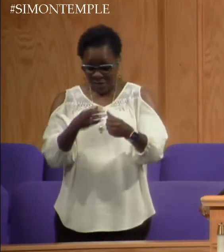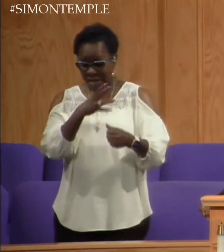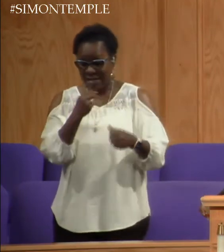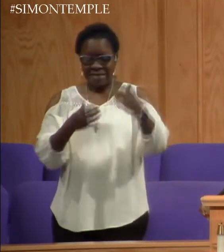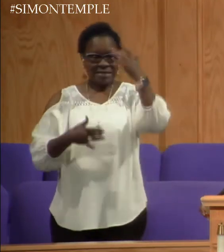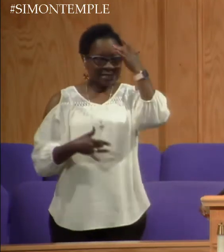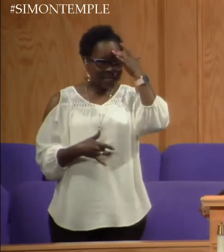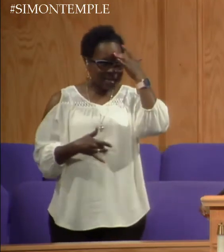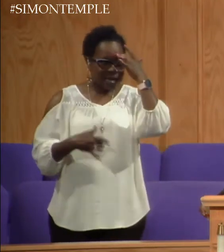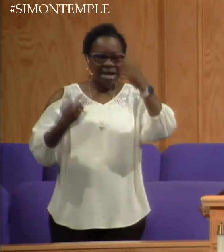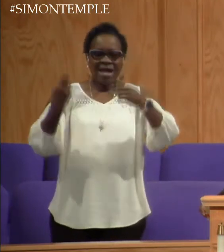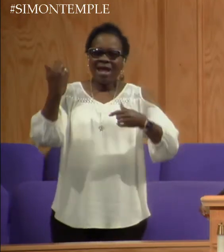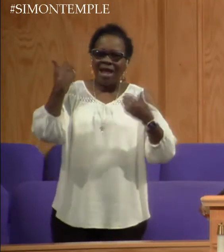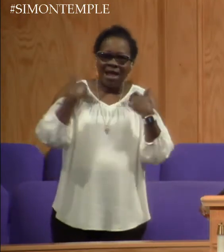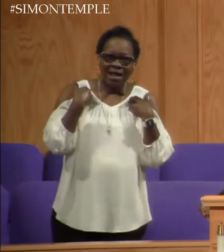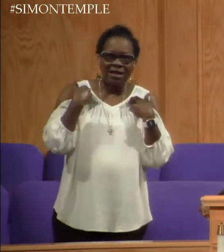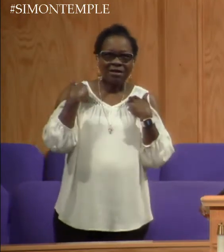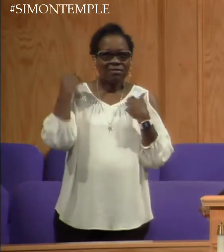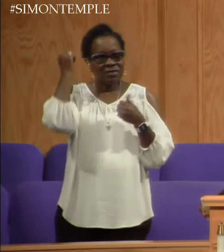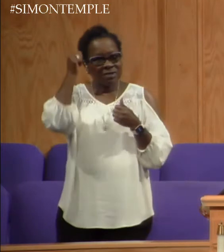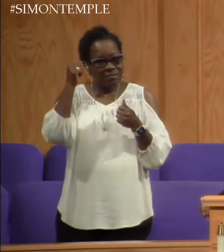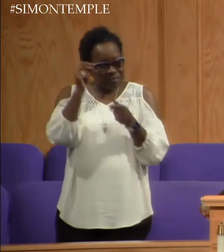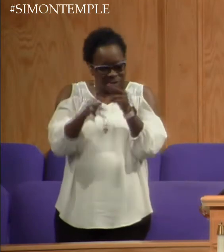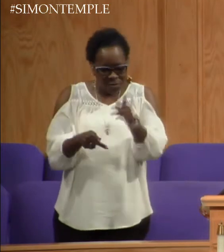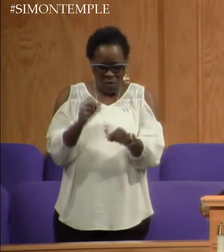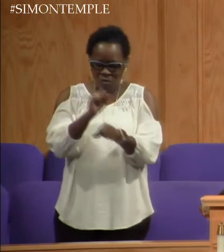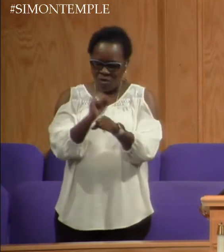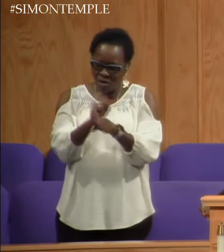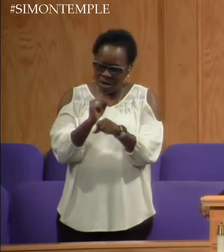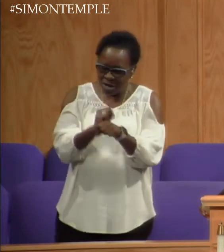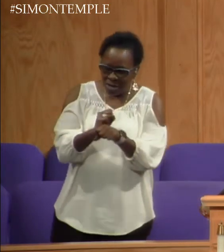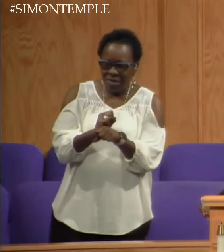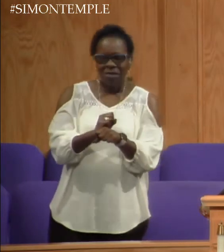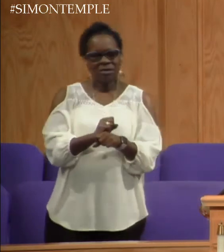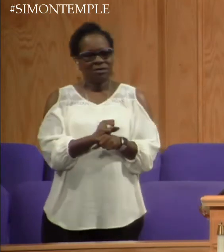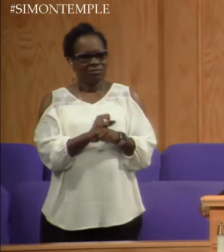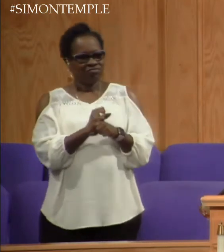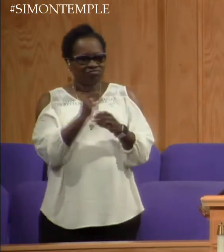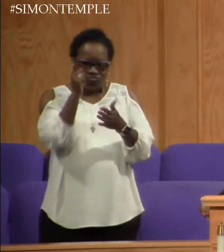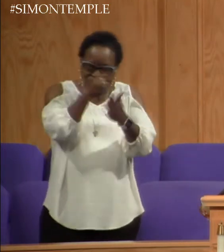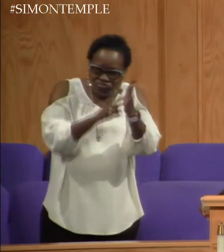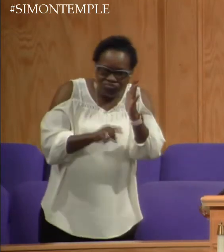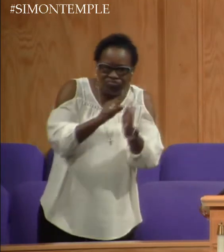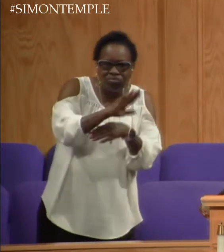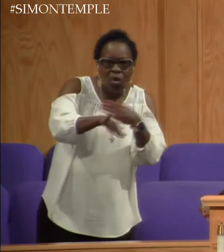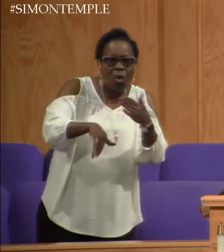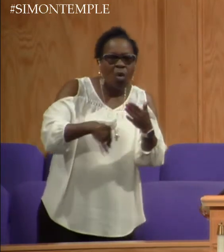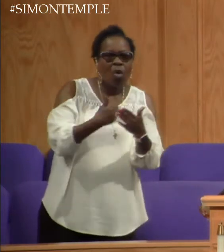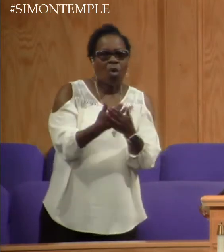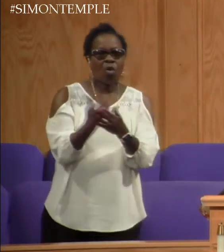scientists working around the clock to find the right cure. Listen,